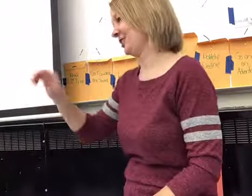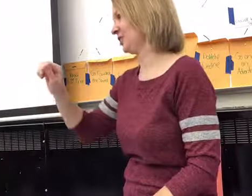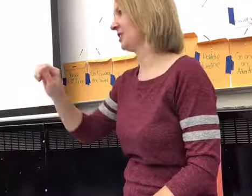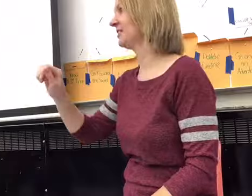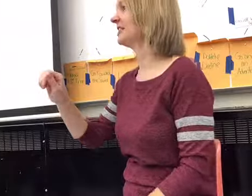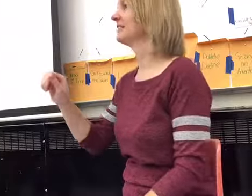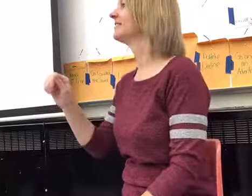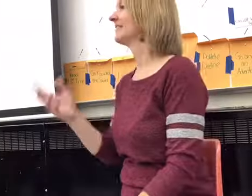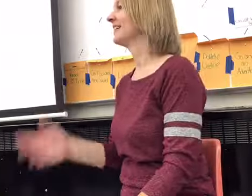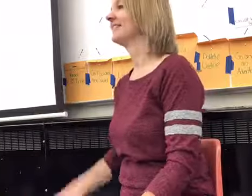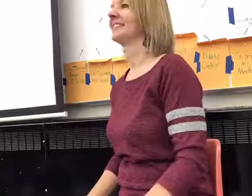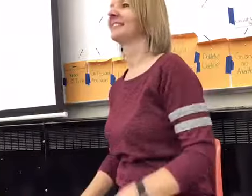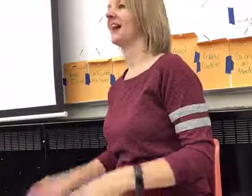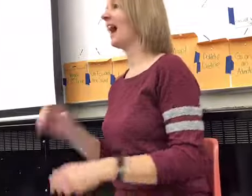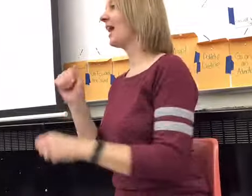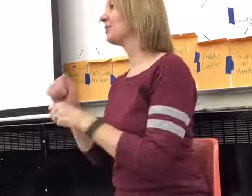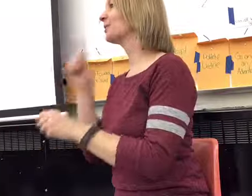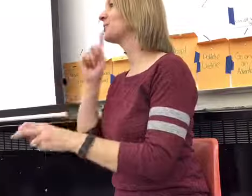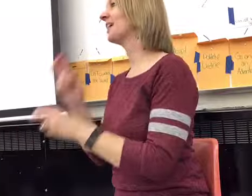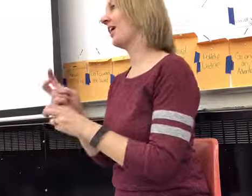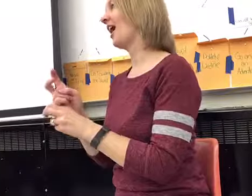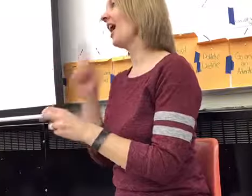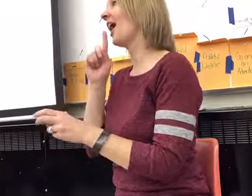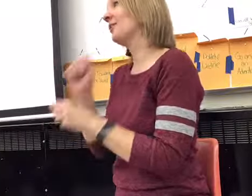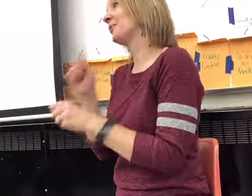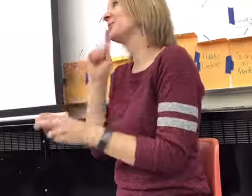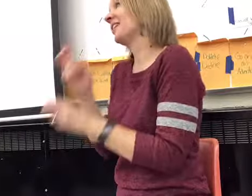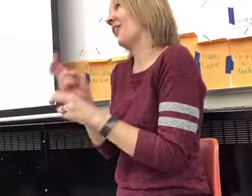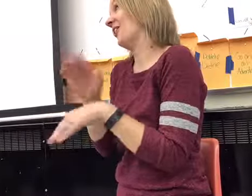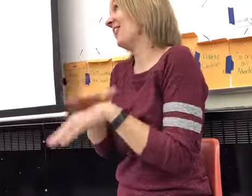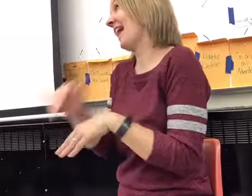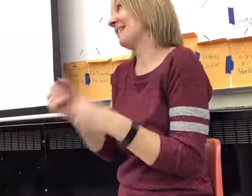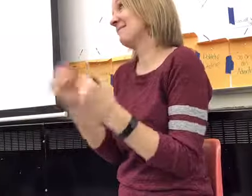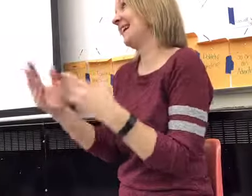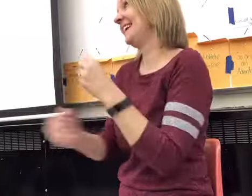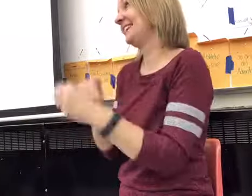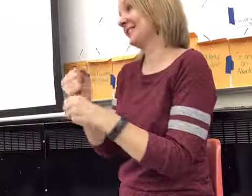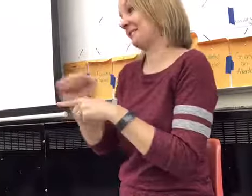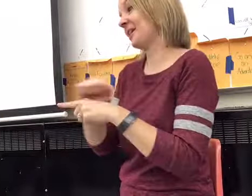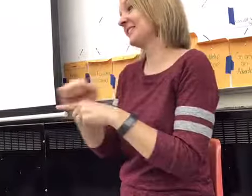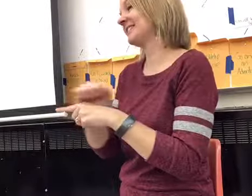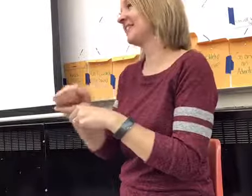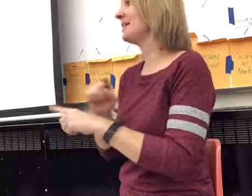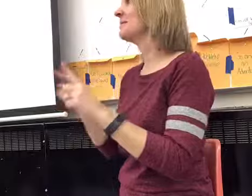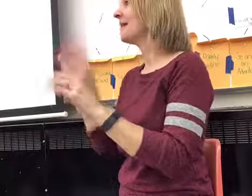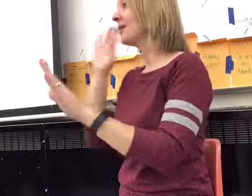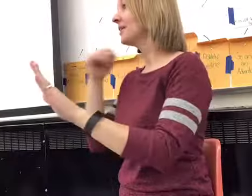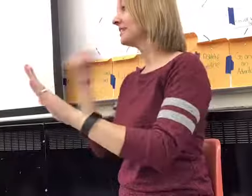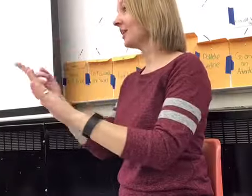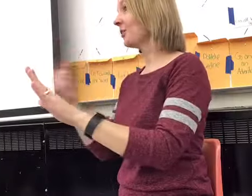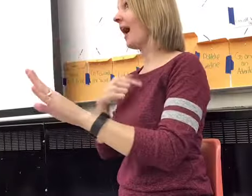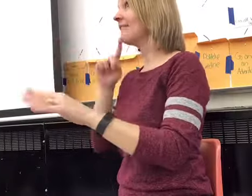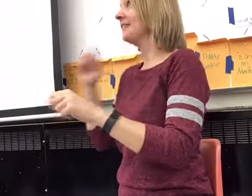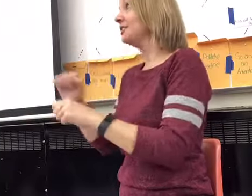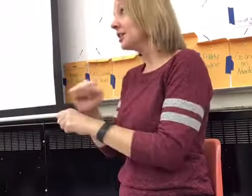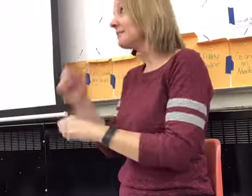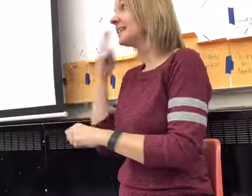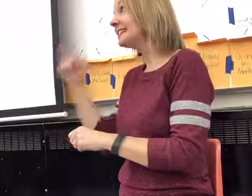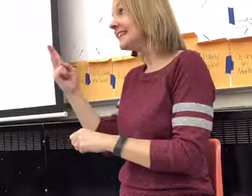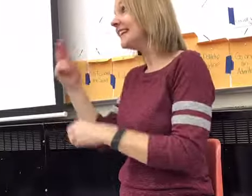I worked really hard on that, like years of practice. Now, I will tell you, I have legitimately seen in AP testing,